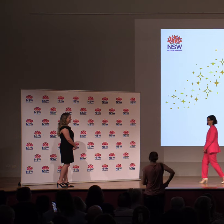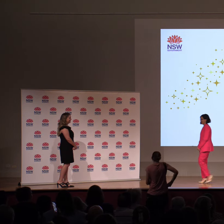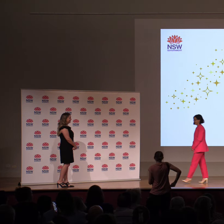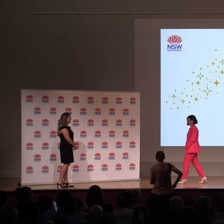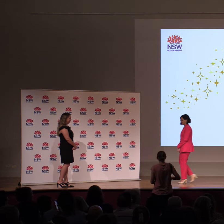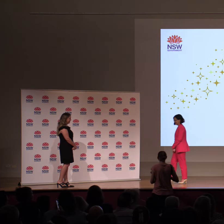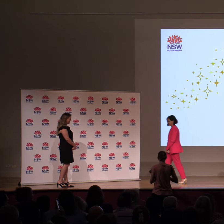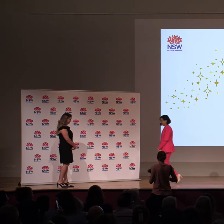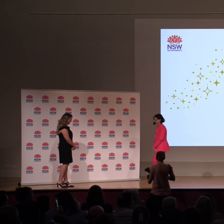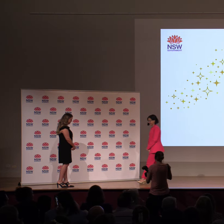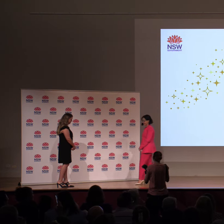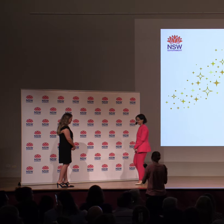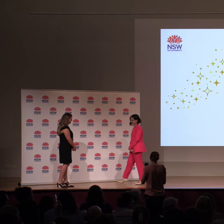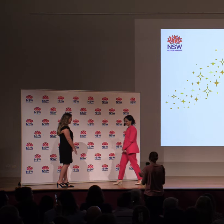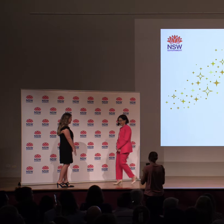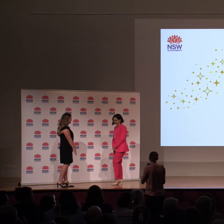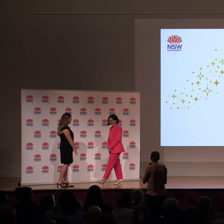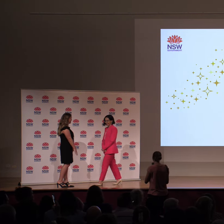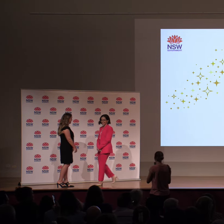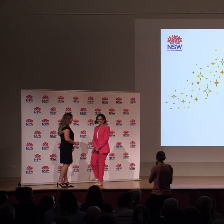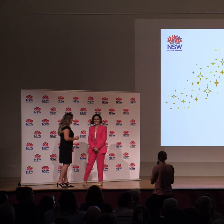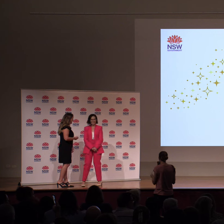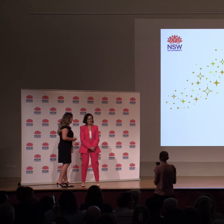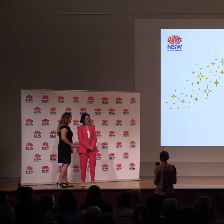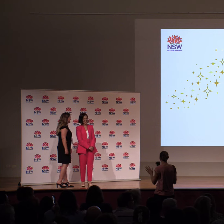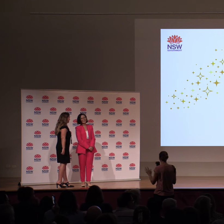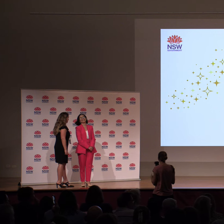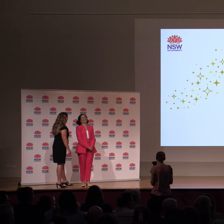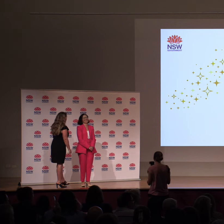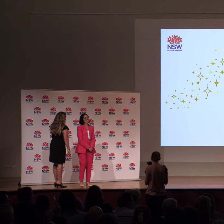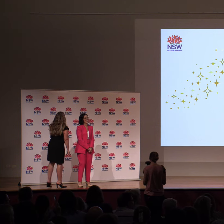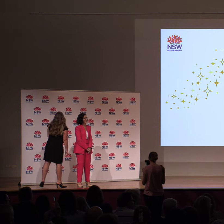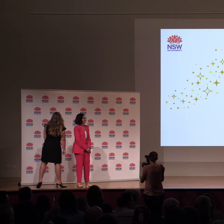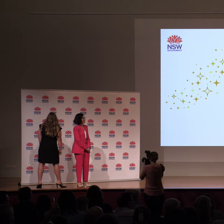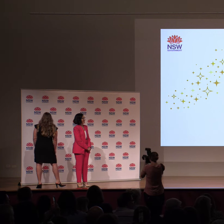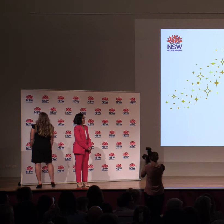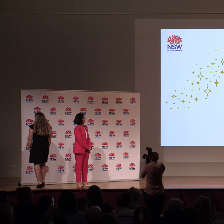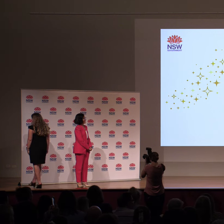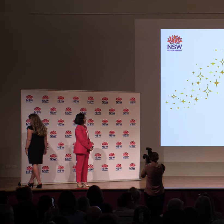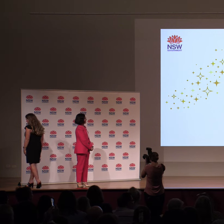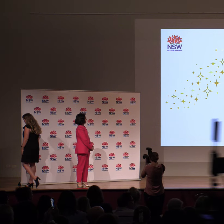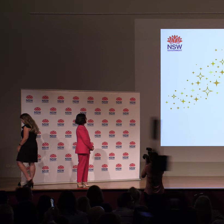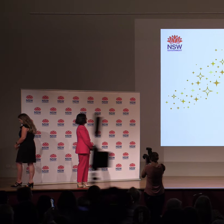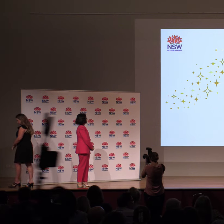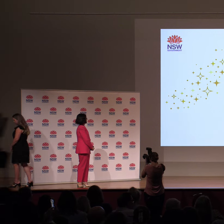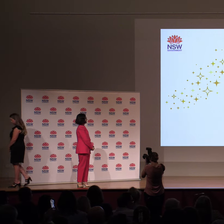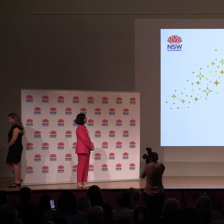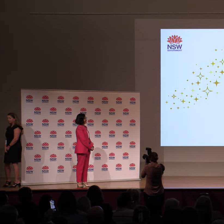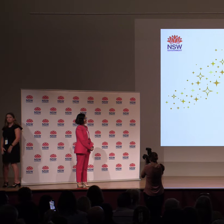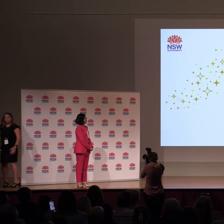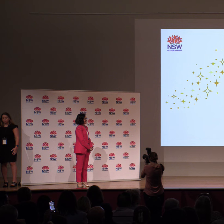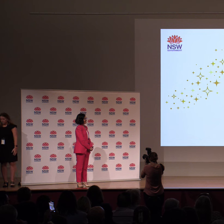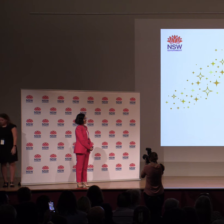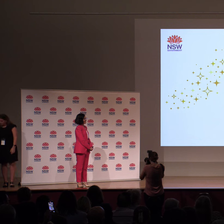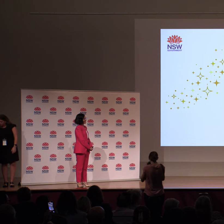Thanks so much, Deputy Premier Purukar, and a great message there. Today is living proof that hard work pays off. Okay,